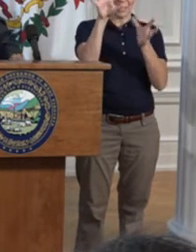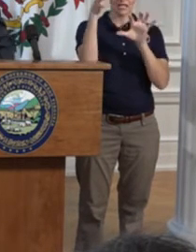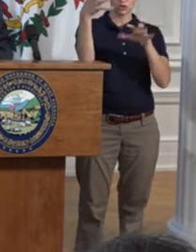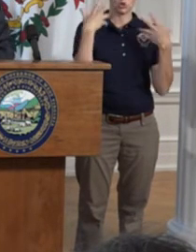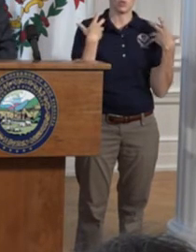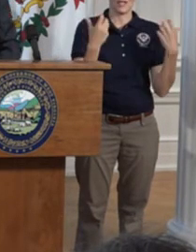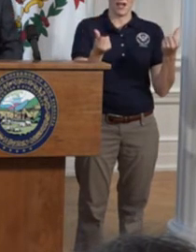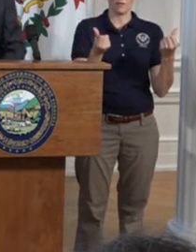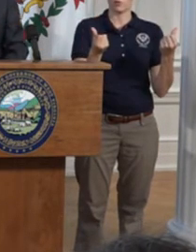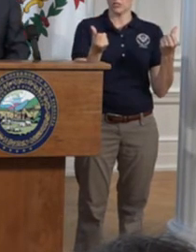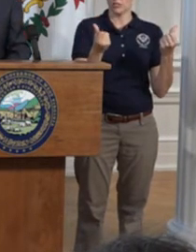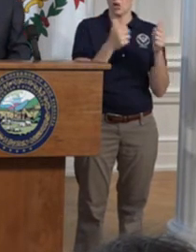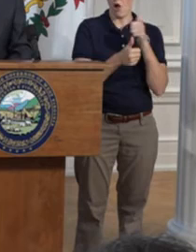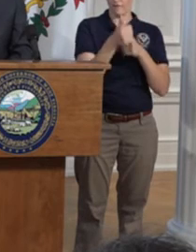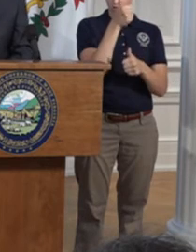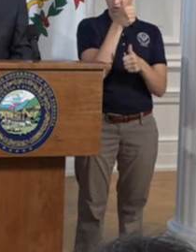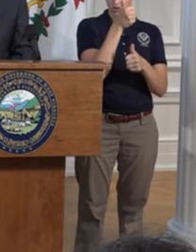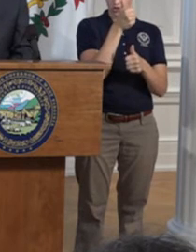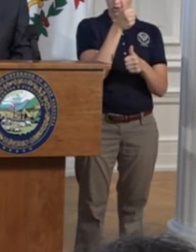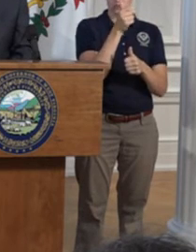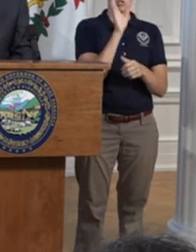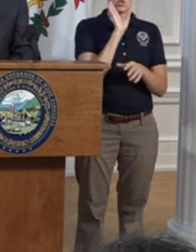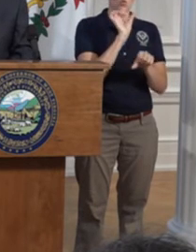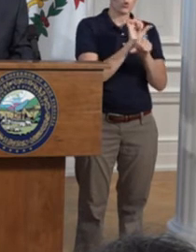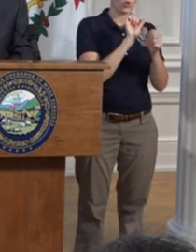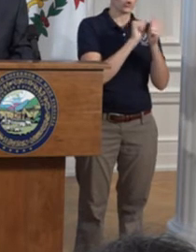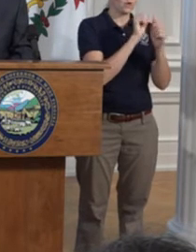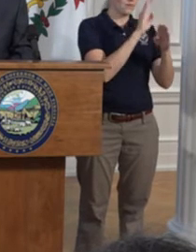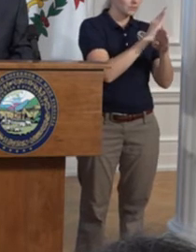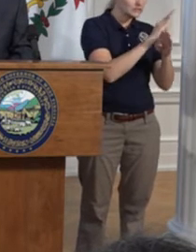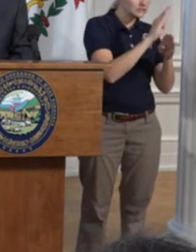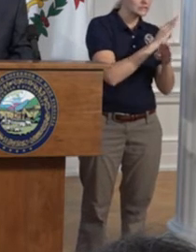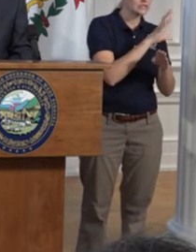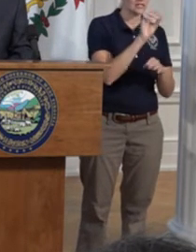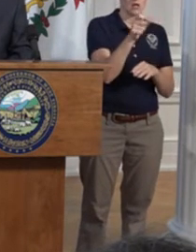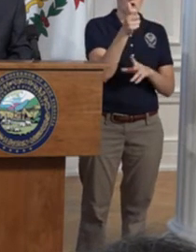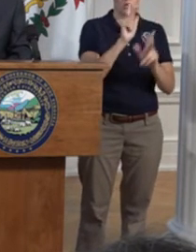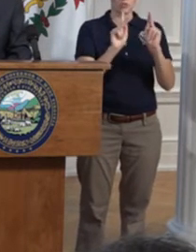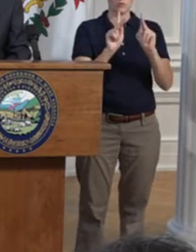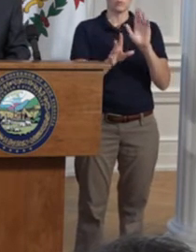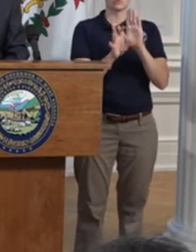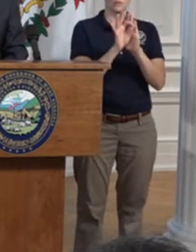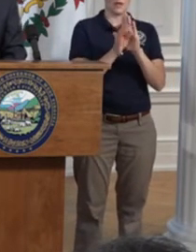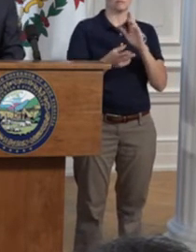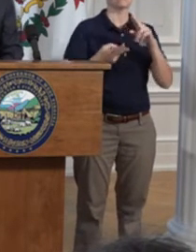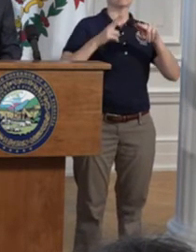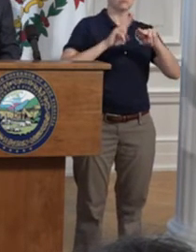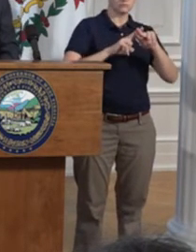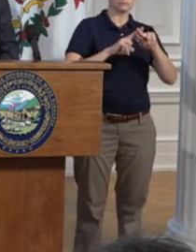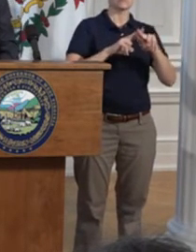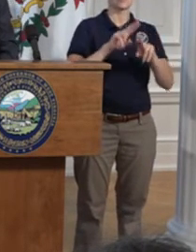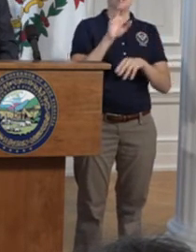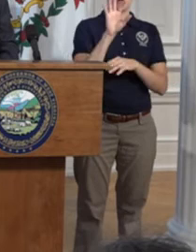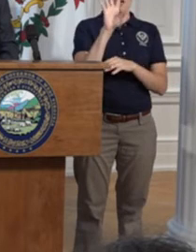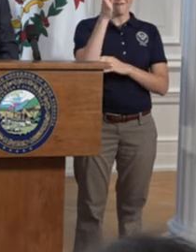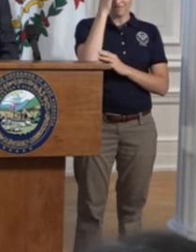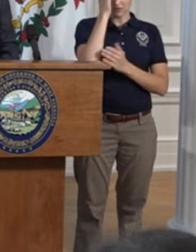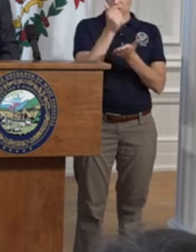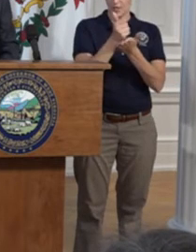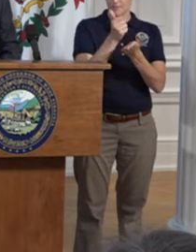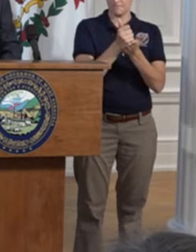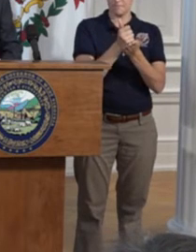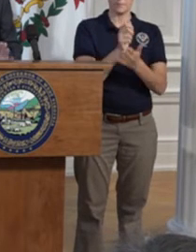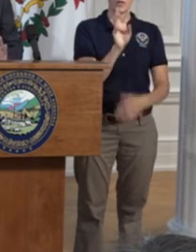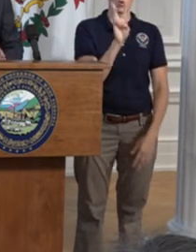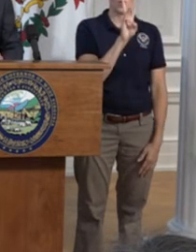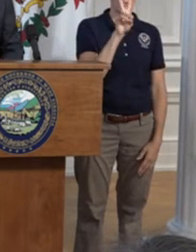role, he will work with FEMA to help businesses and workers find additional federal help. The West Virginia National Guard,